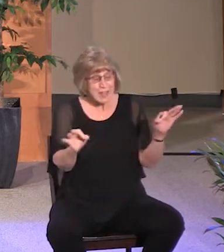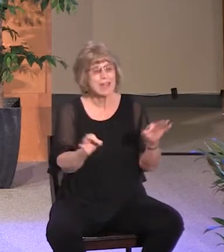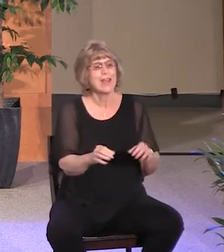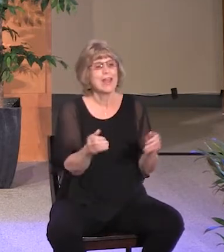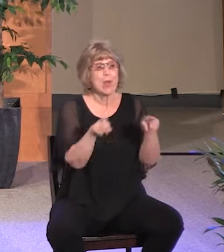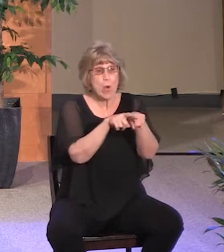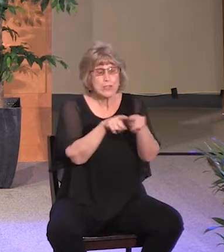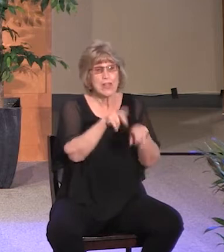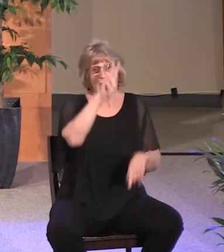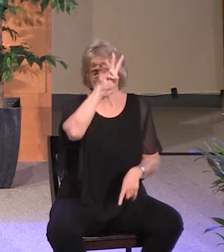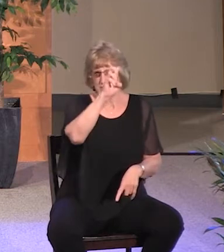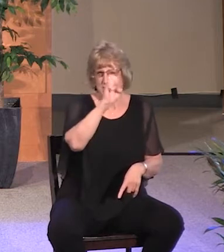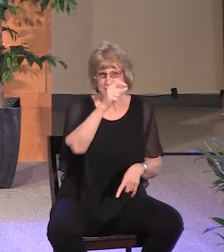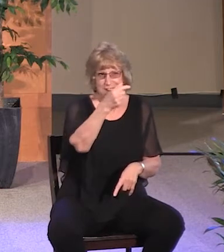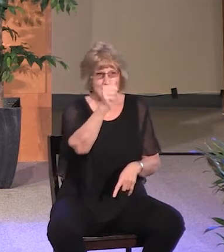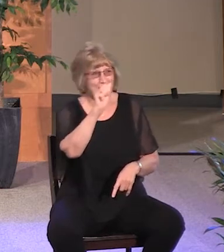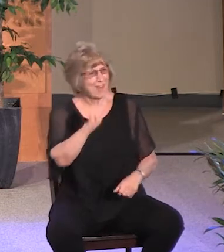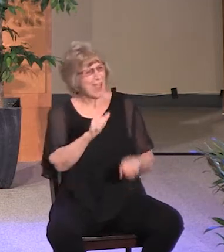I worked hard on this.